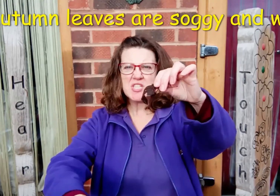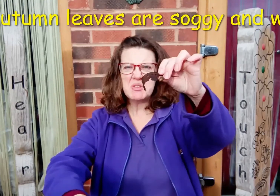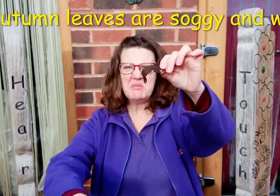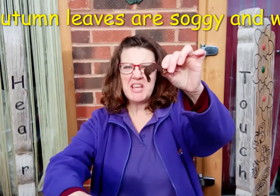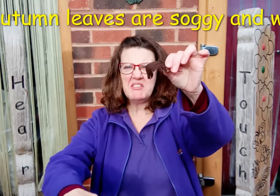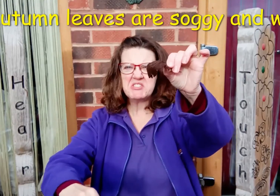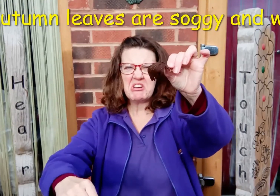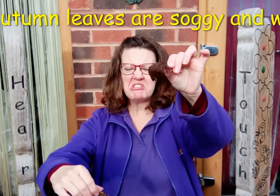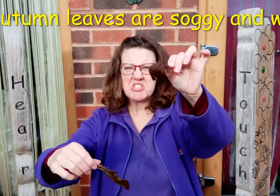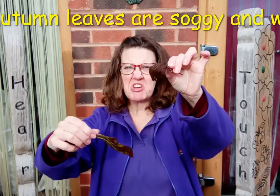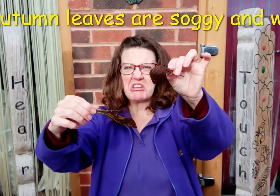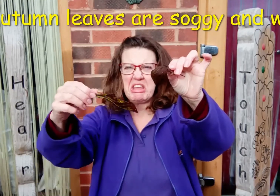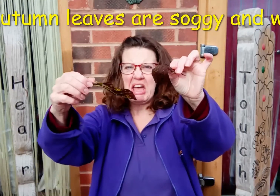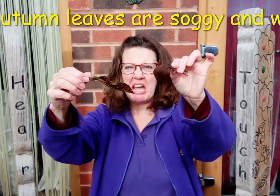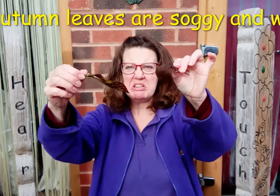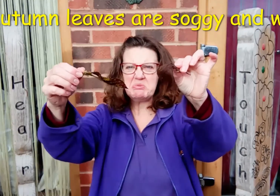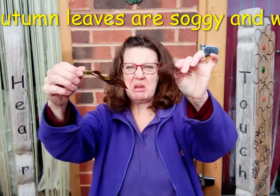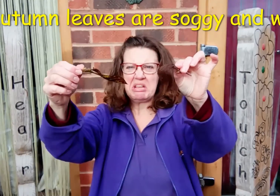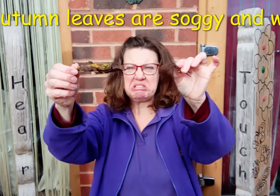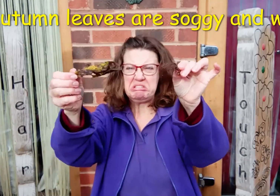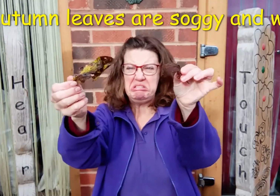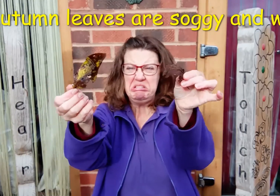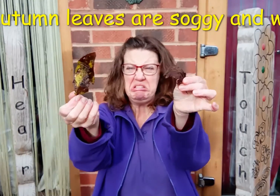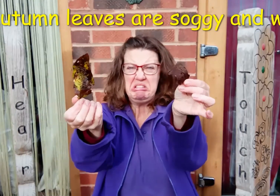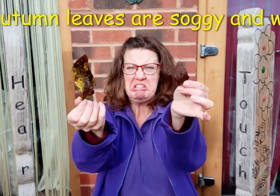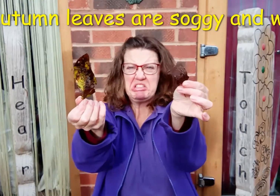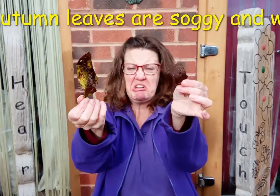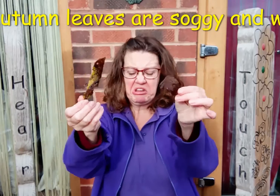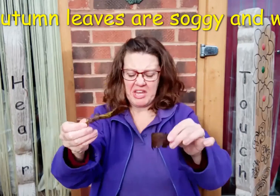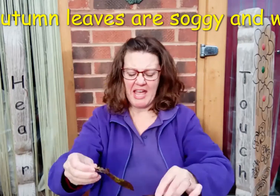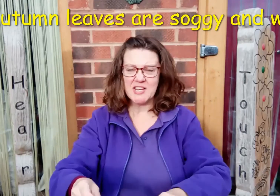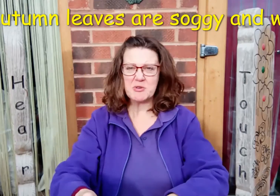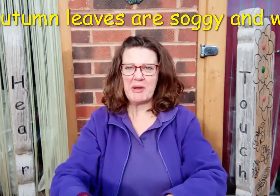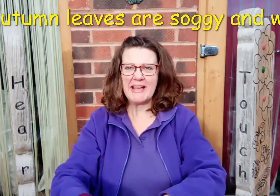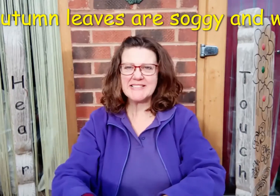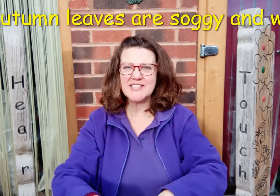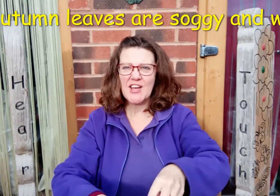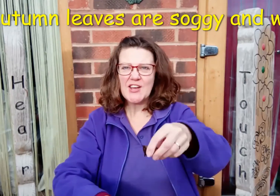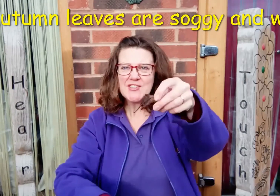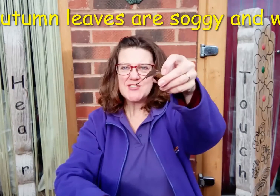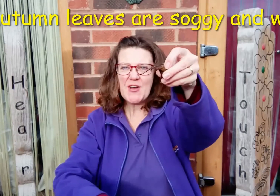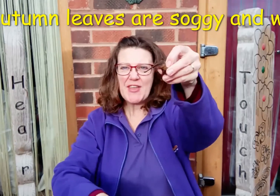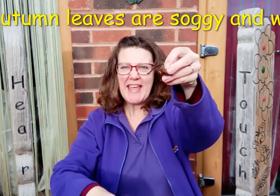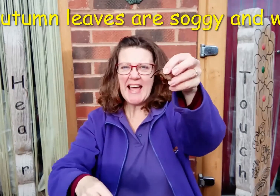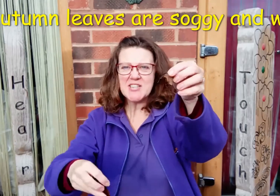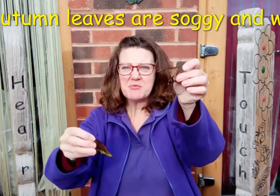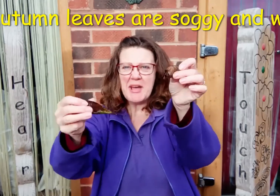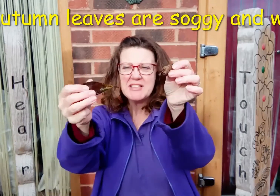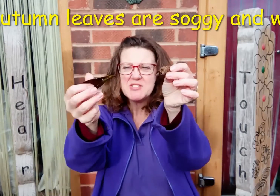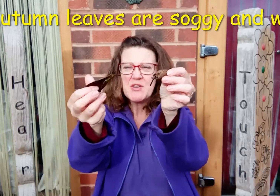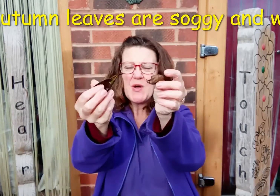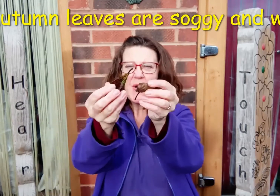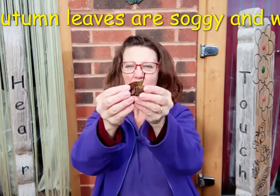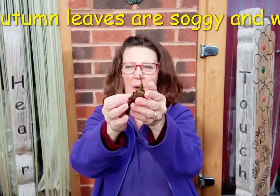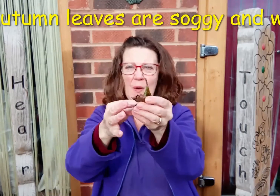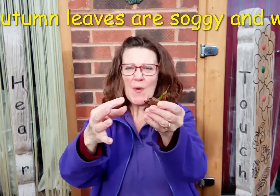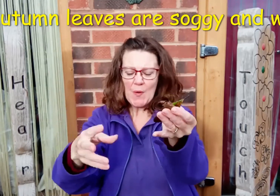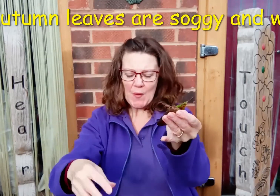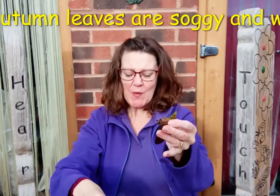Autumn leaves are soggy and wet. Ooh, soggy and wet, soggy and wet.